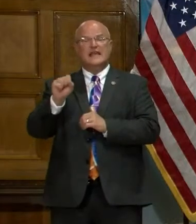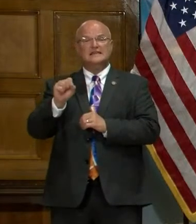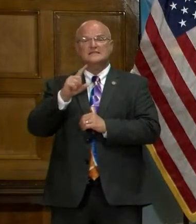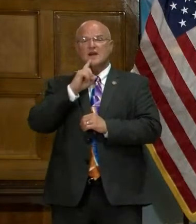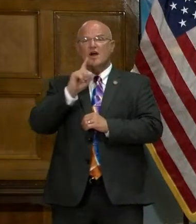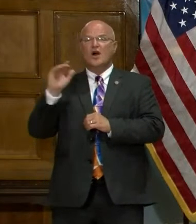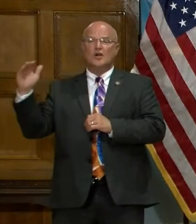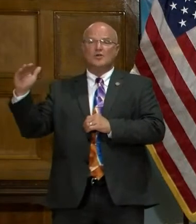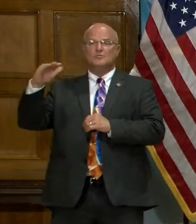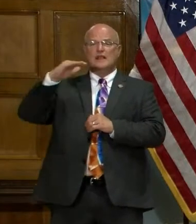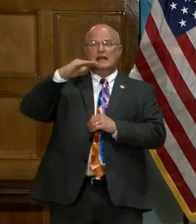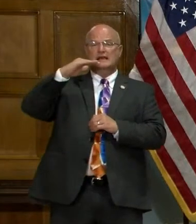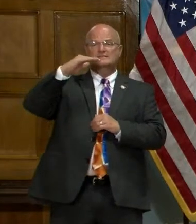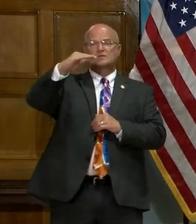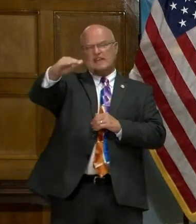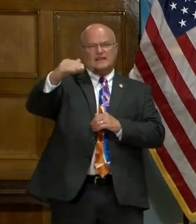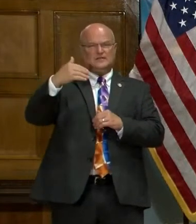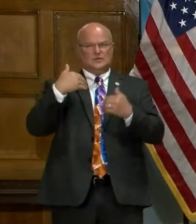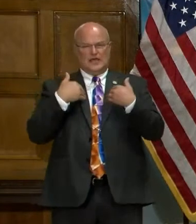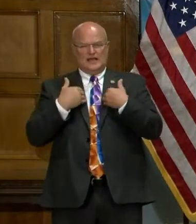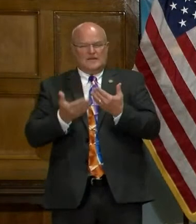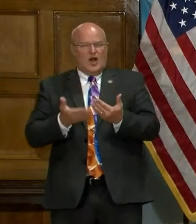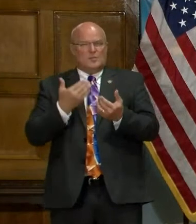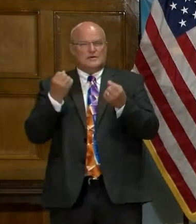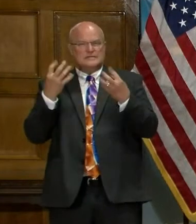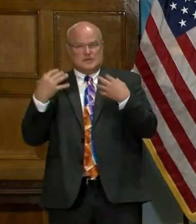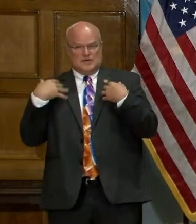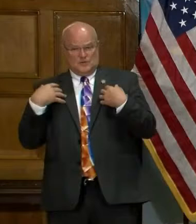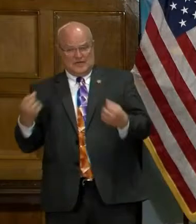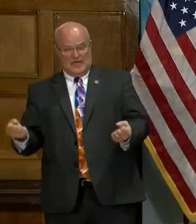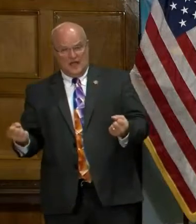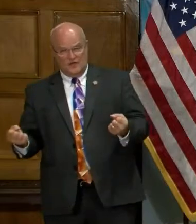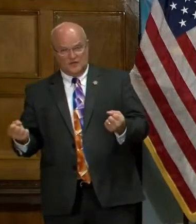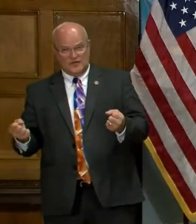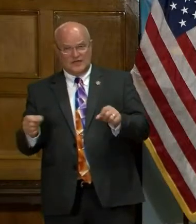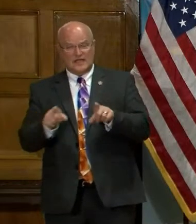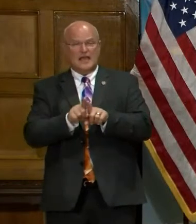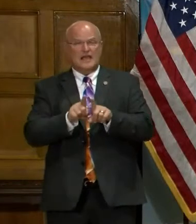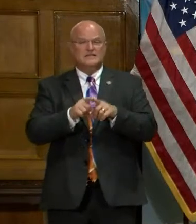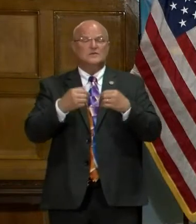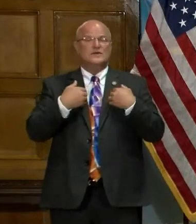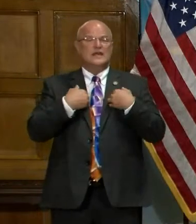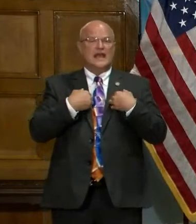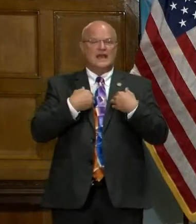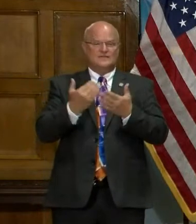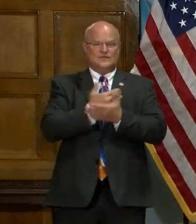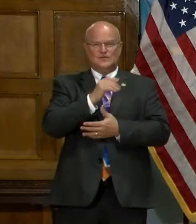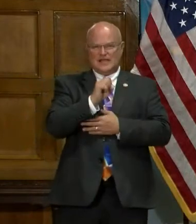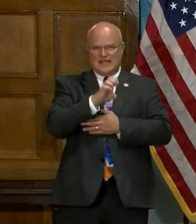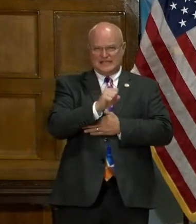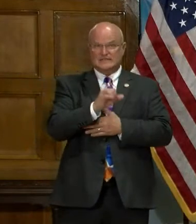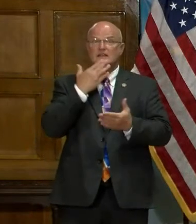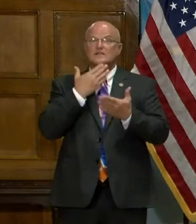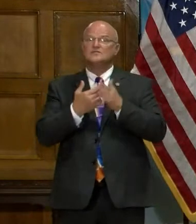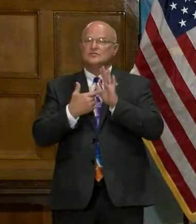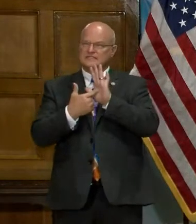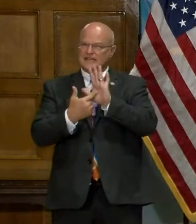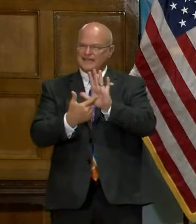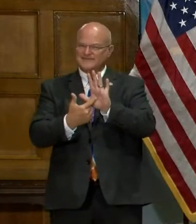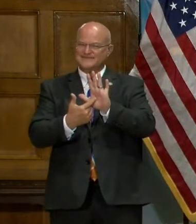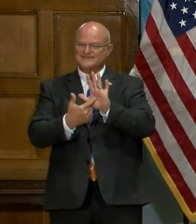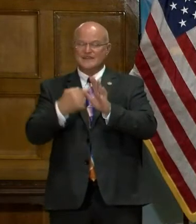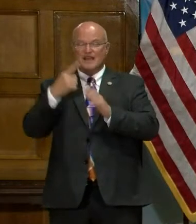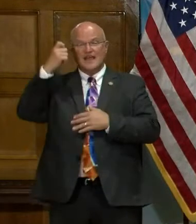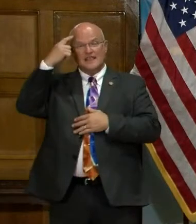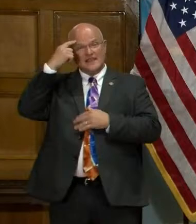are plateauing out as we have almost as many recovering as we have new cases. That's a good sign.